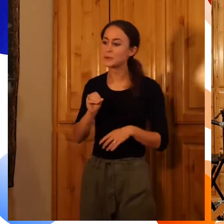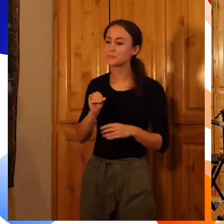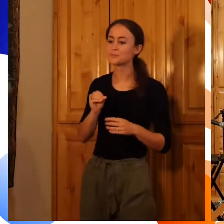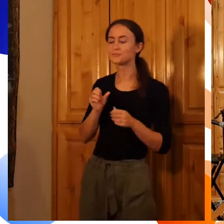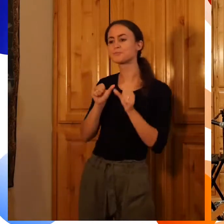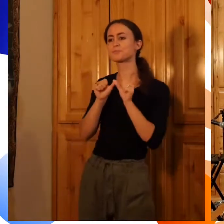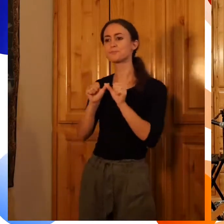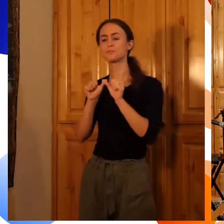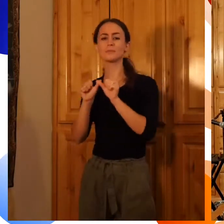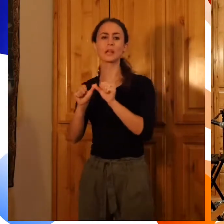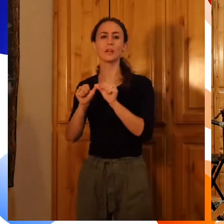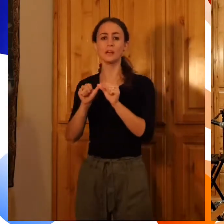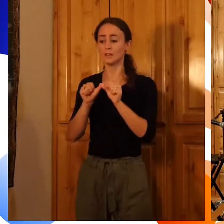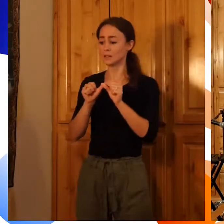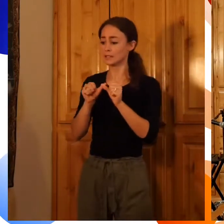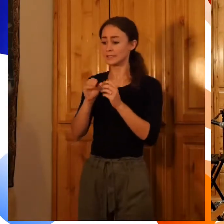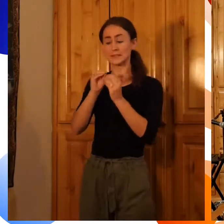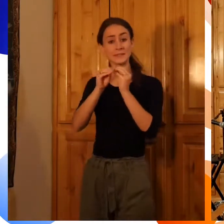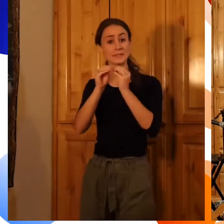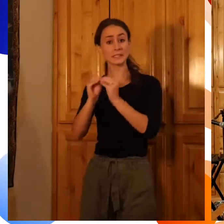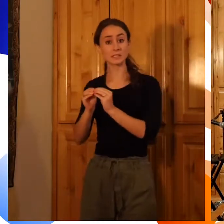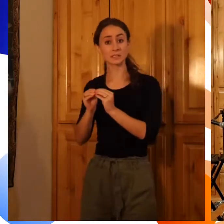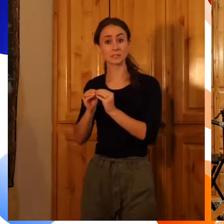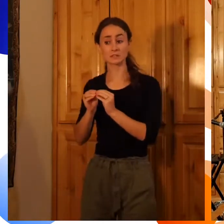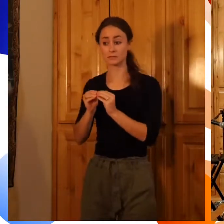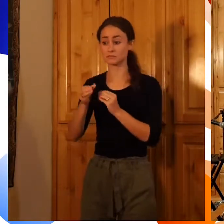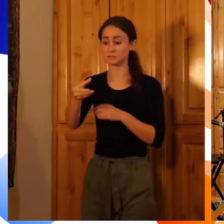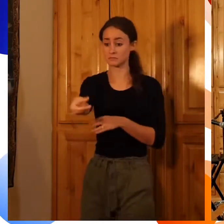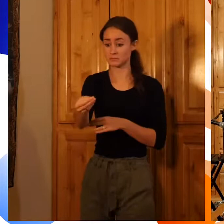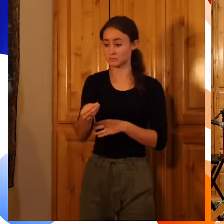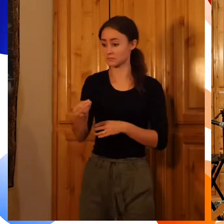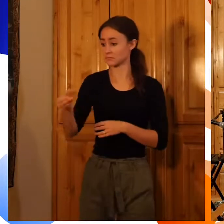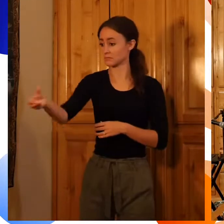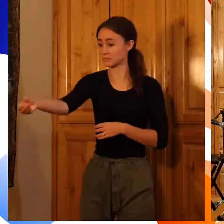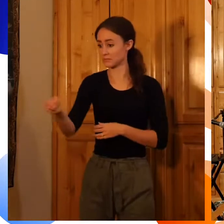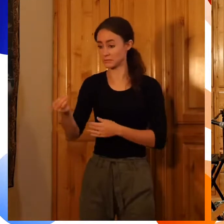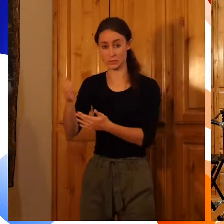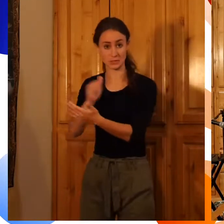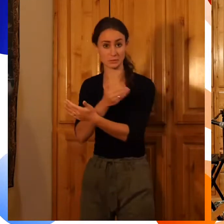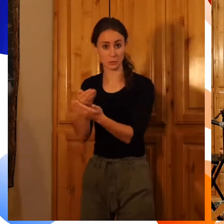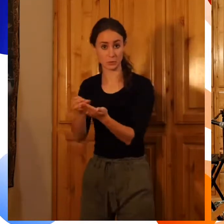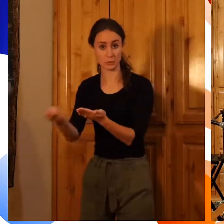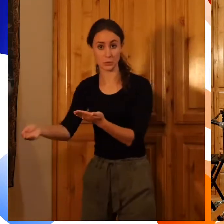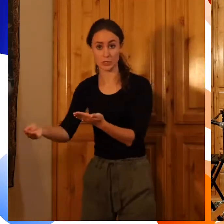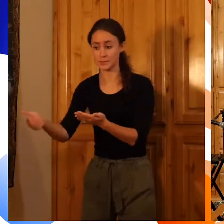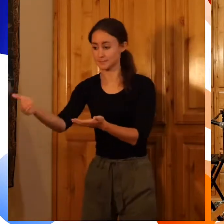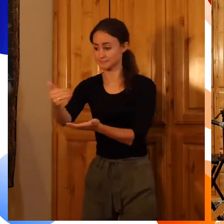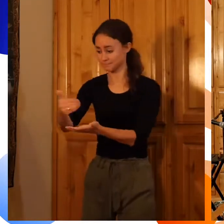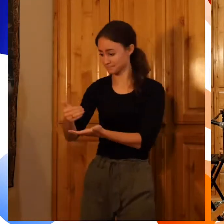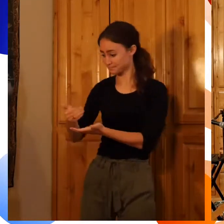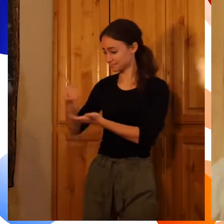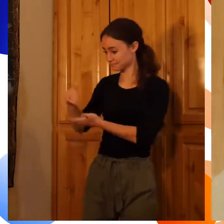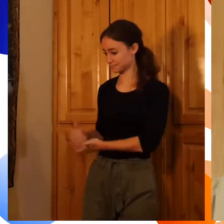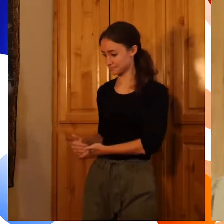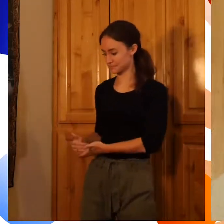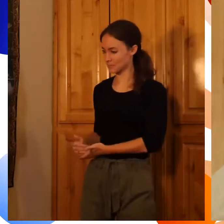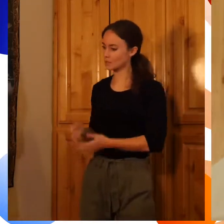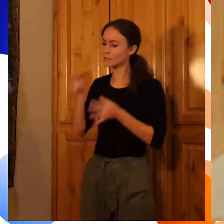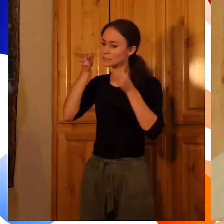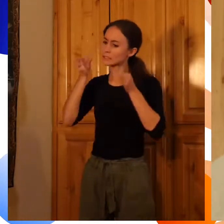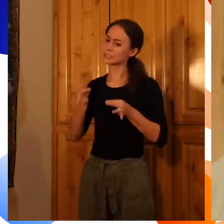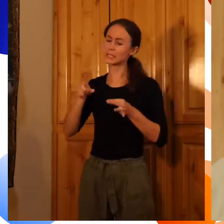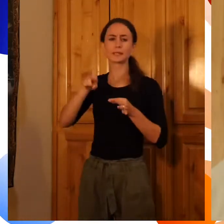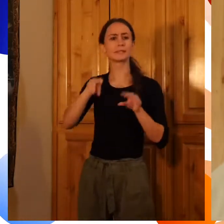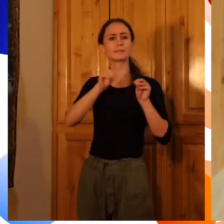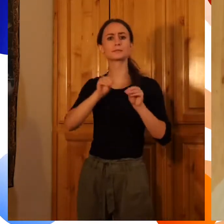pocket. And he packed up his handcart and figured that day he'd better go into the little town of Lamfellmore and sell his